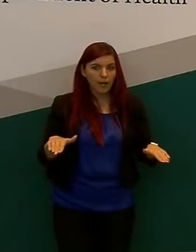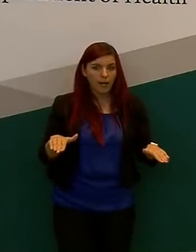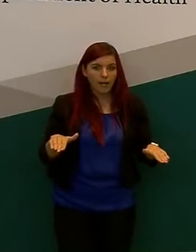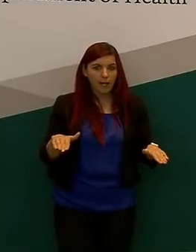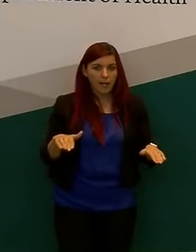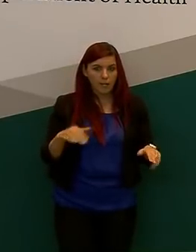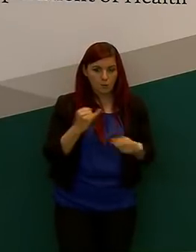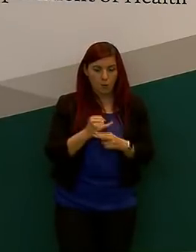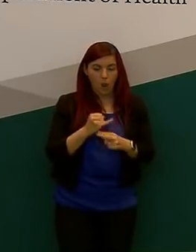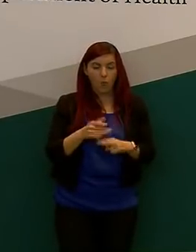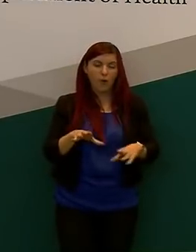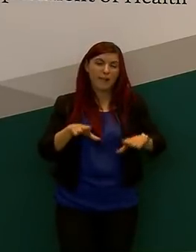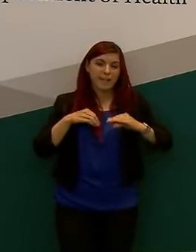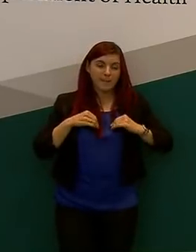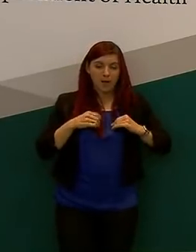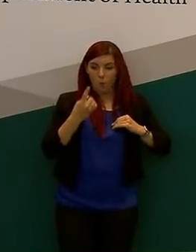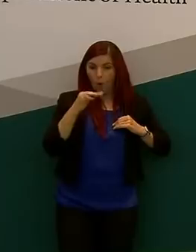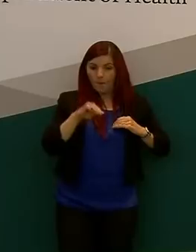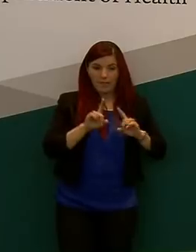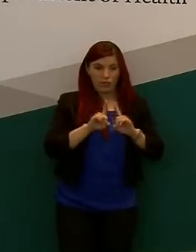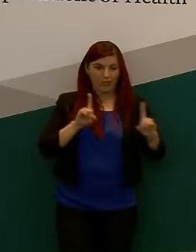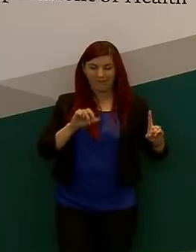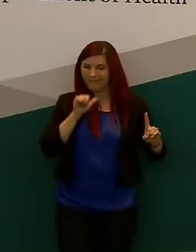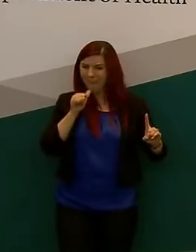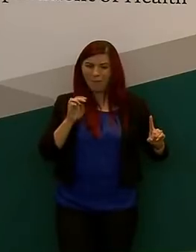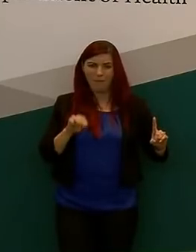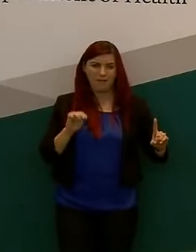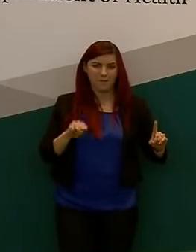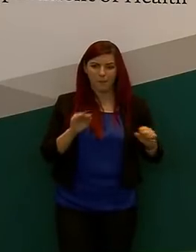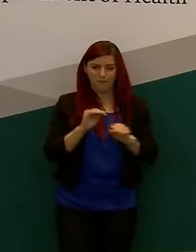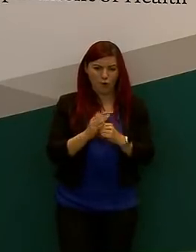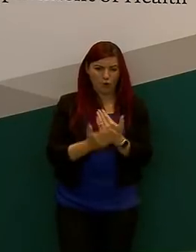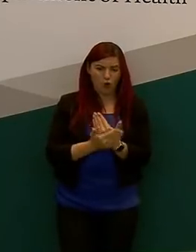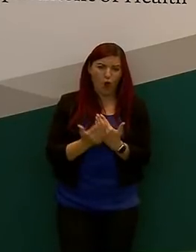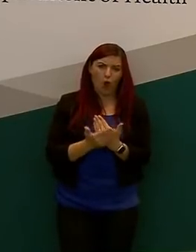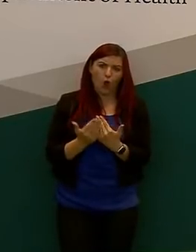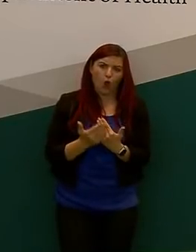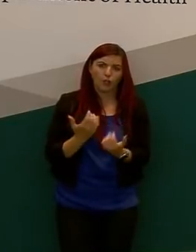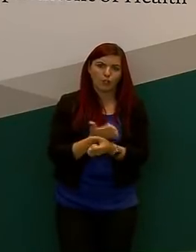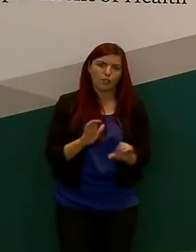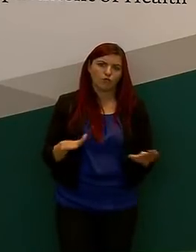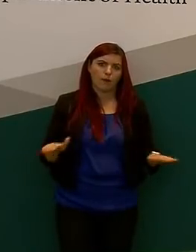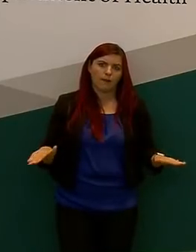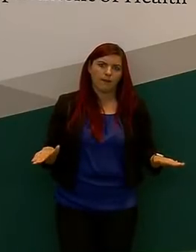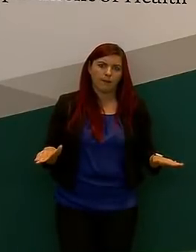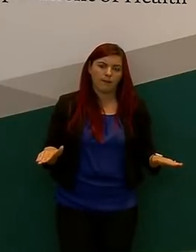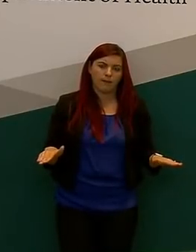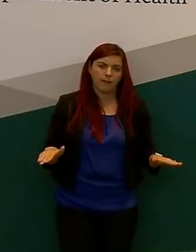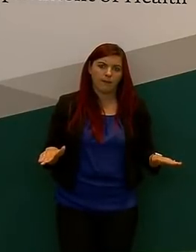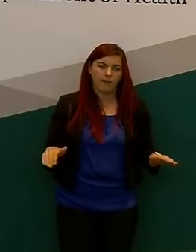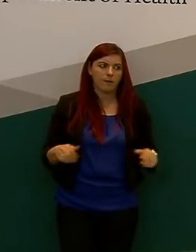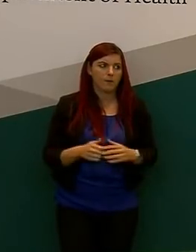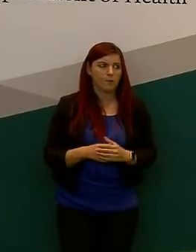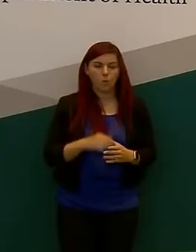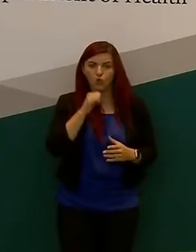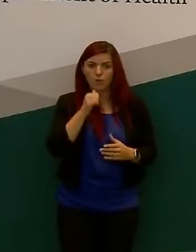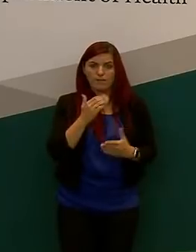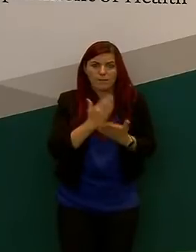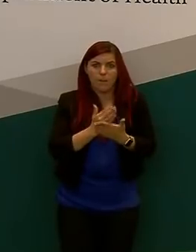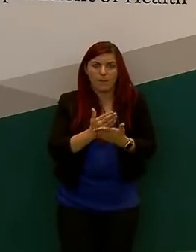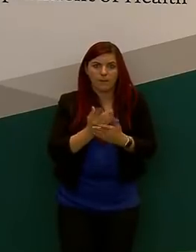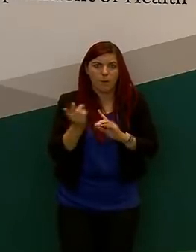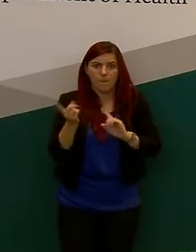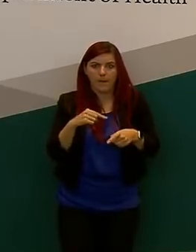we're accepting that even 1 meter may not be feasible, but that shouldn't preclude them going back to school. But you appear to be saying that